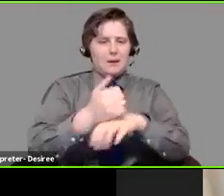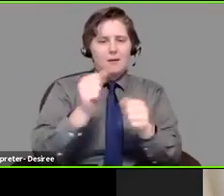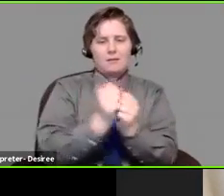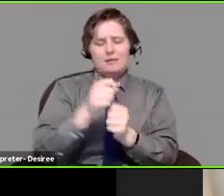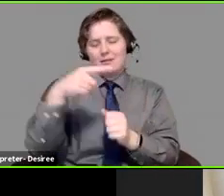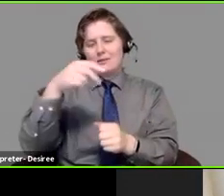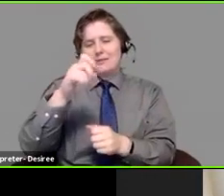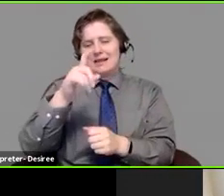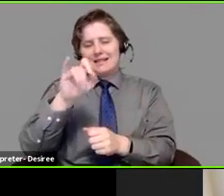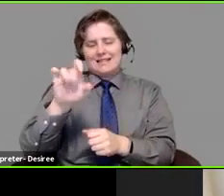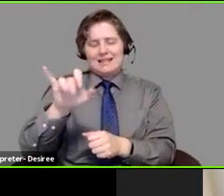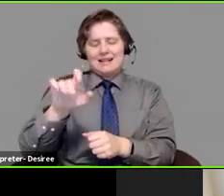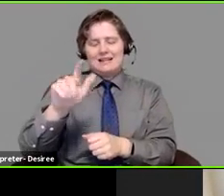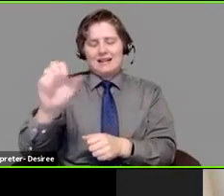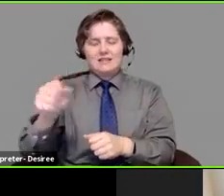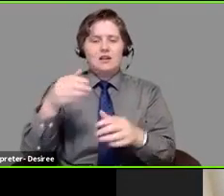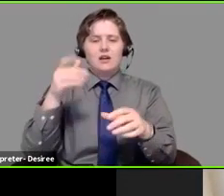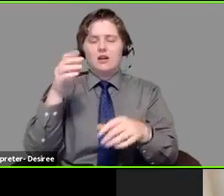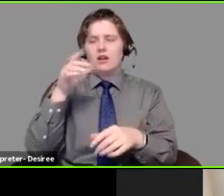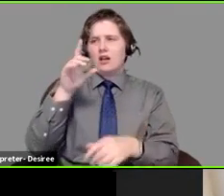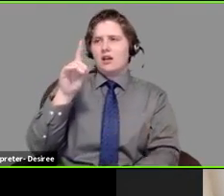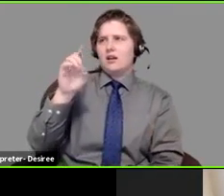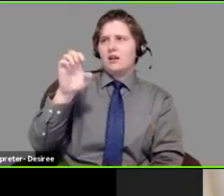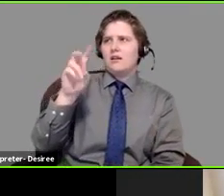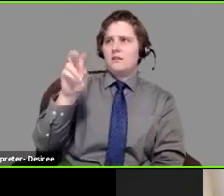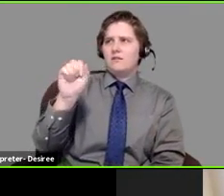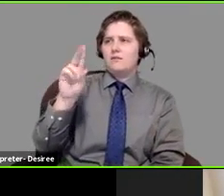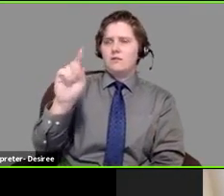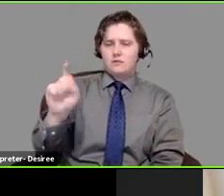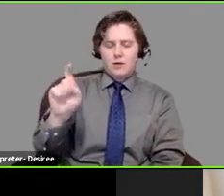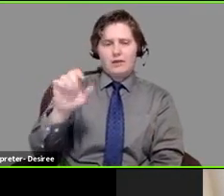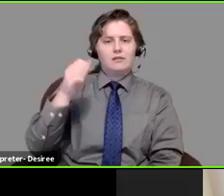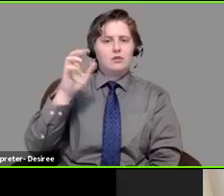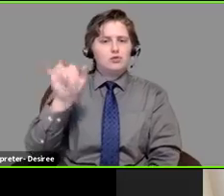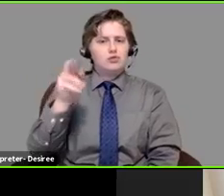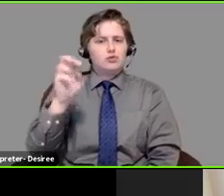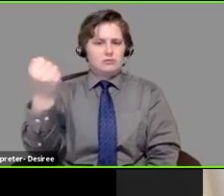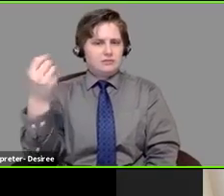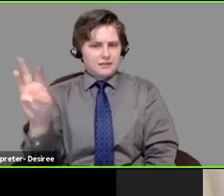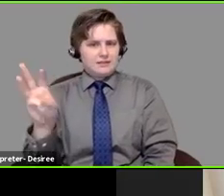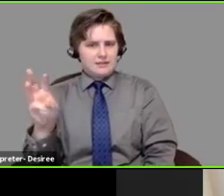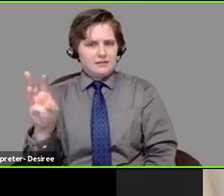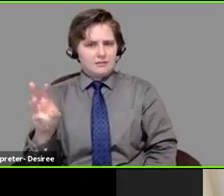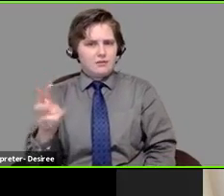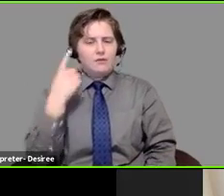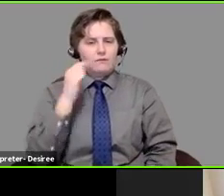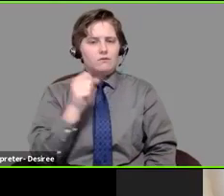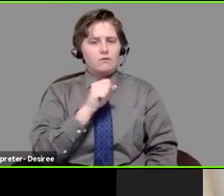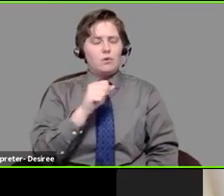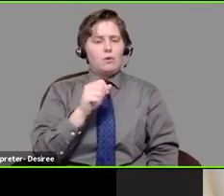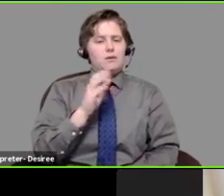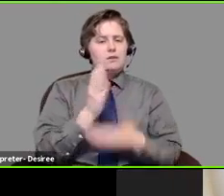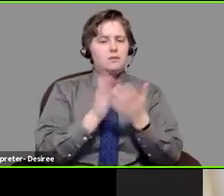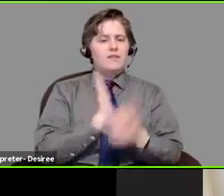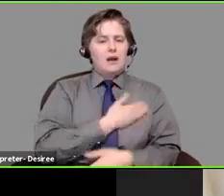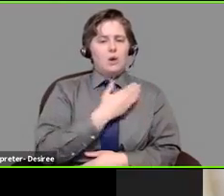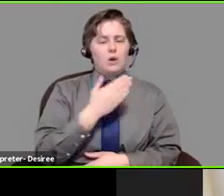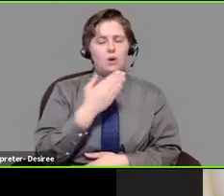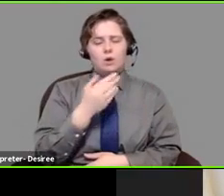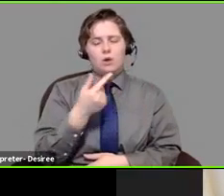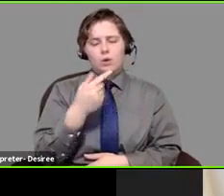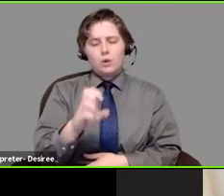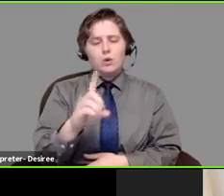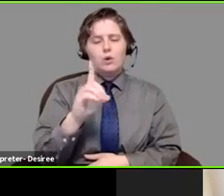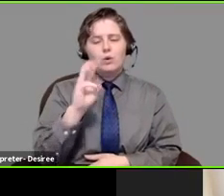place, and that will be at DeVoe on the 16th of June, and that is to staff some of our Goodwill positions that are open